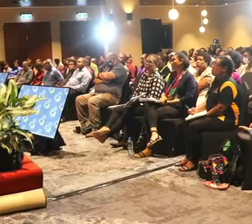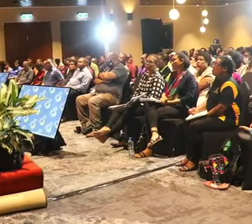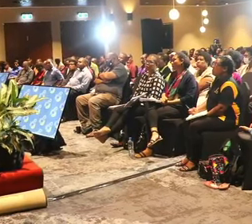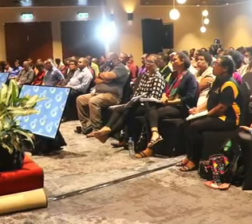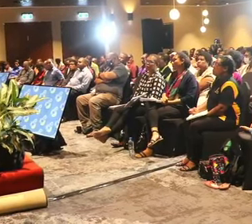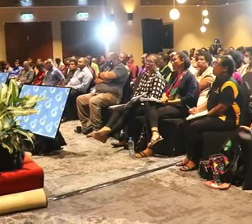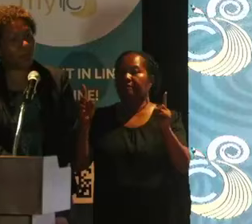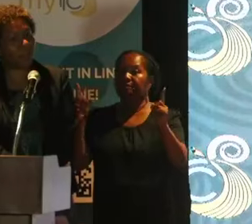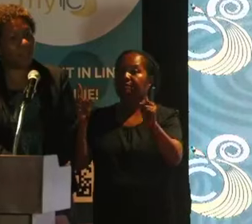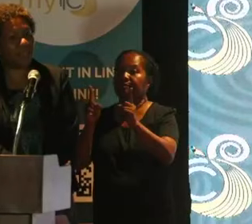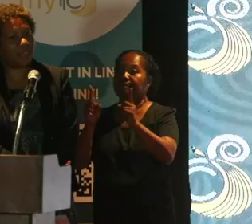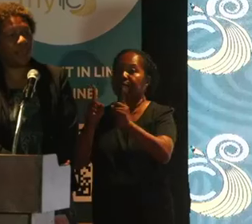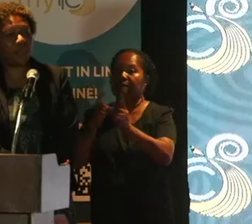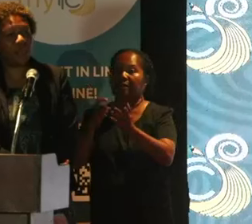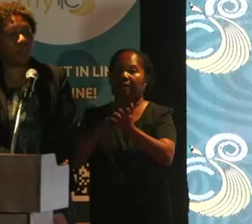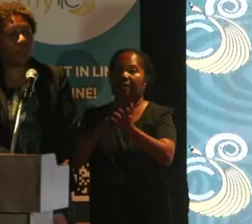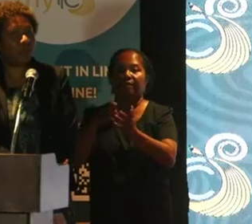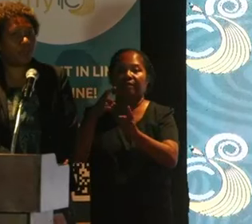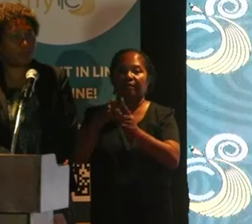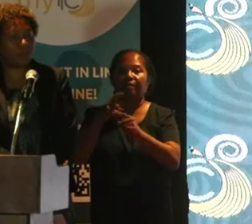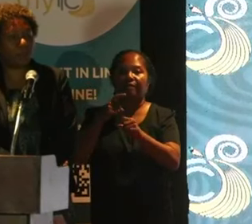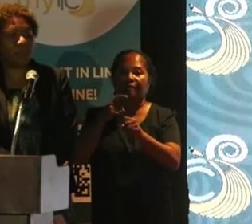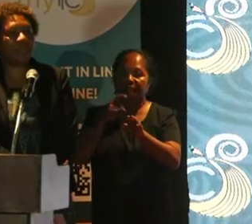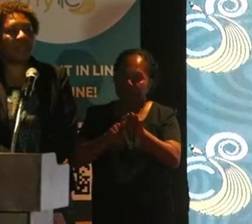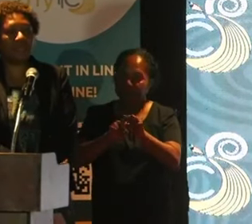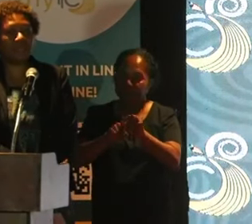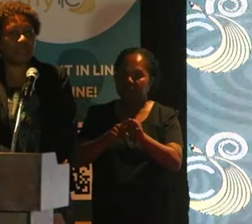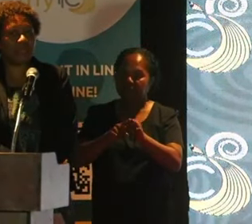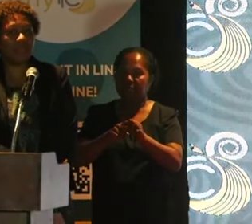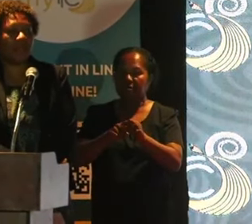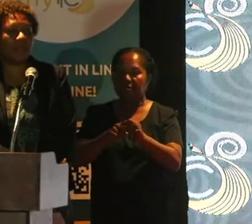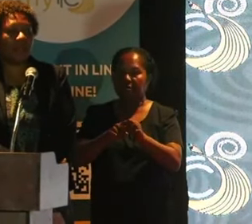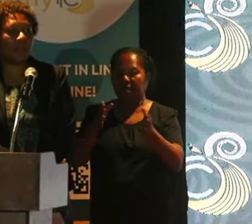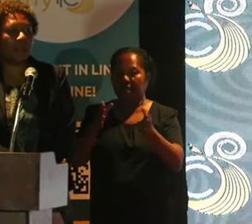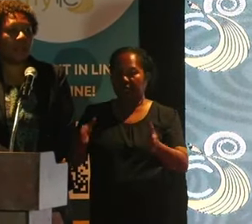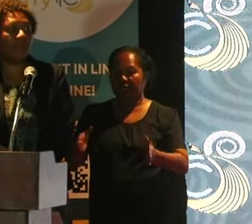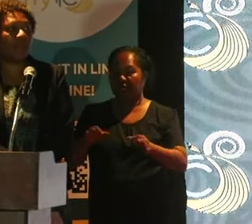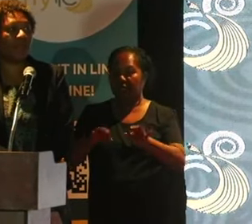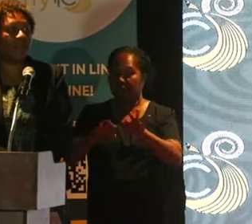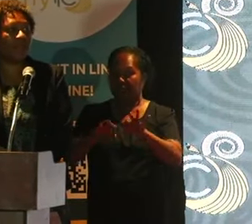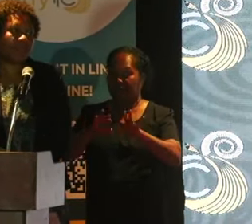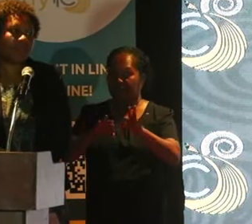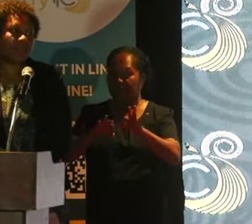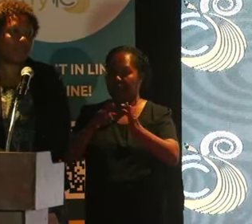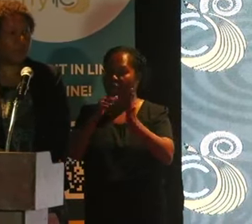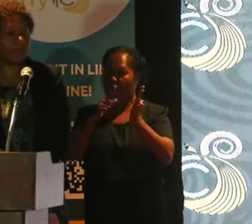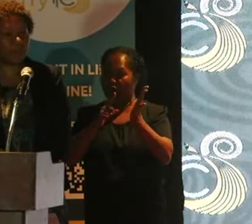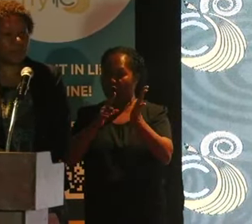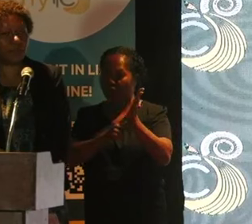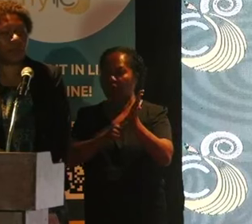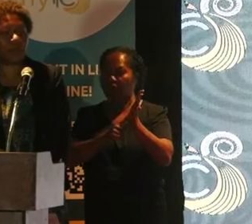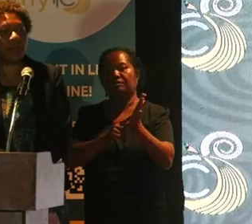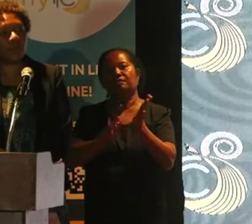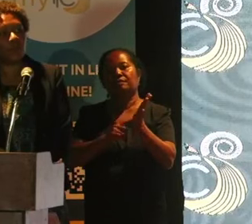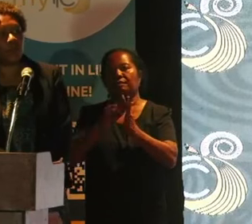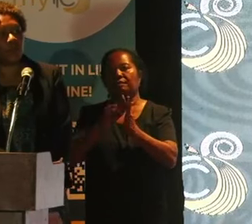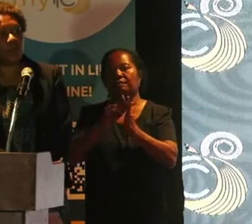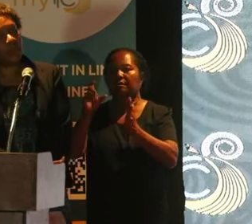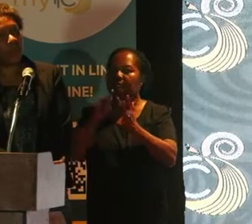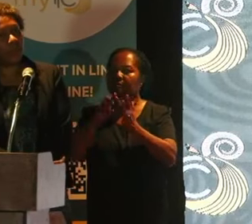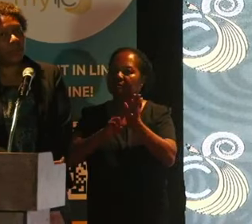regulatory requirements, because that's our challenge. We enforce Physical Planning Act, Building Law, and License Public Health Act.